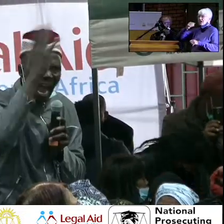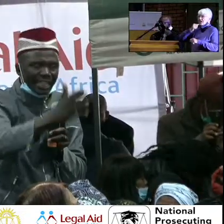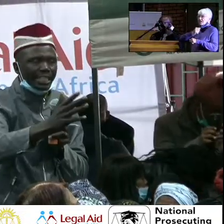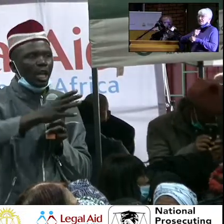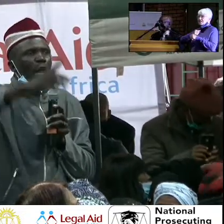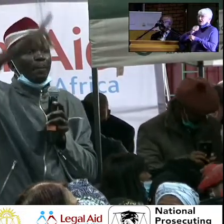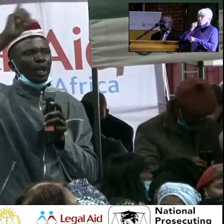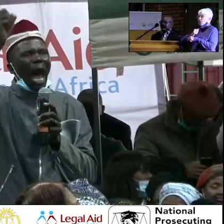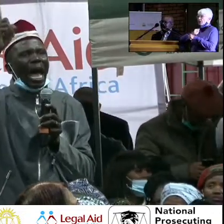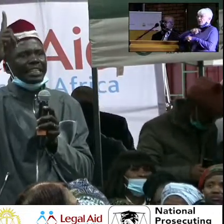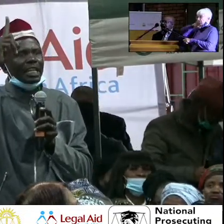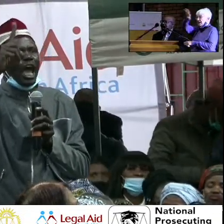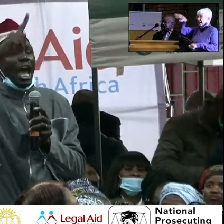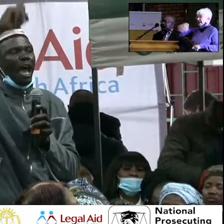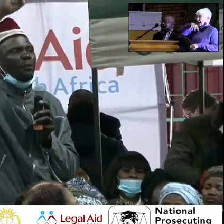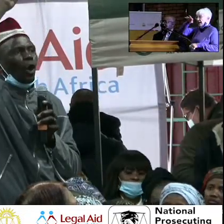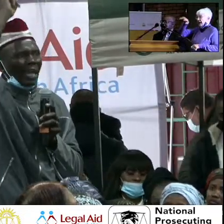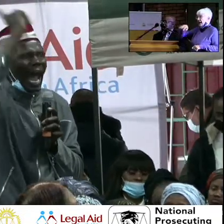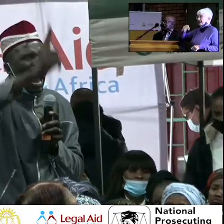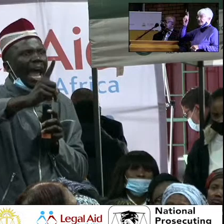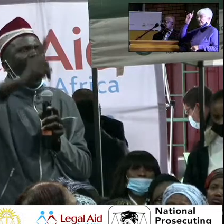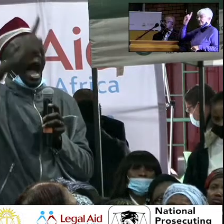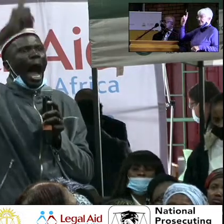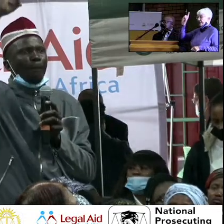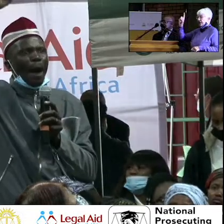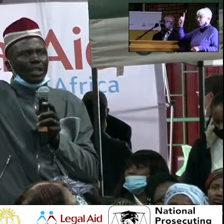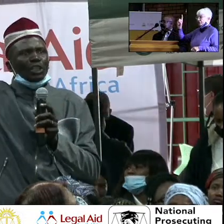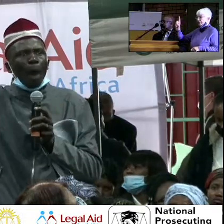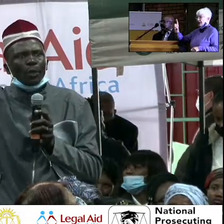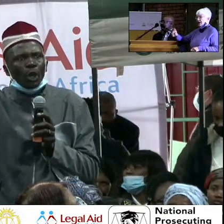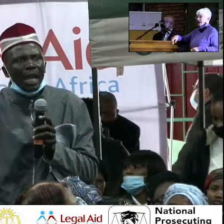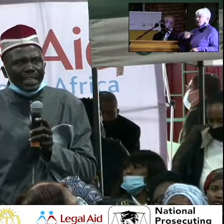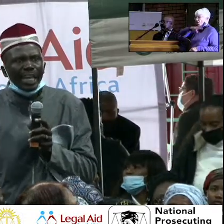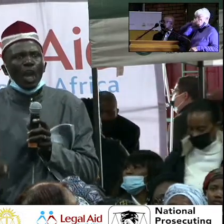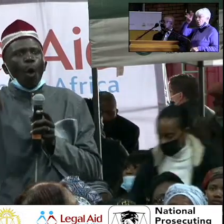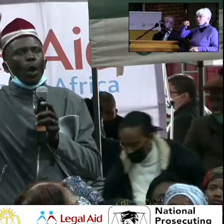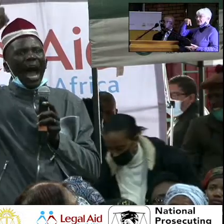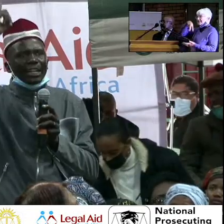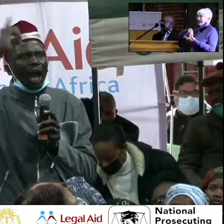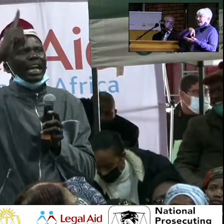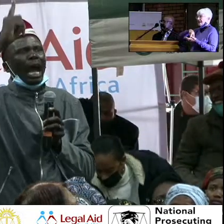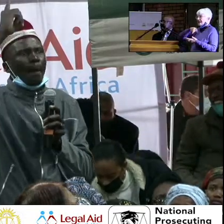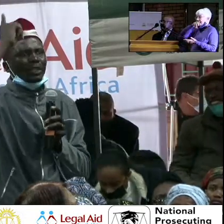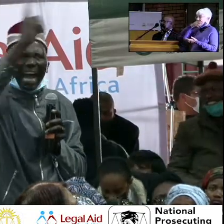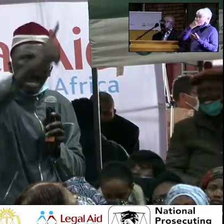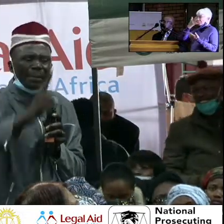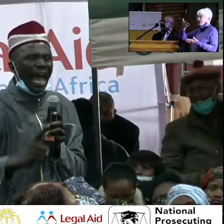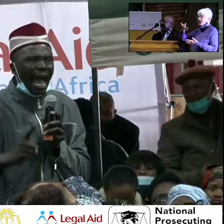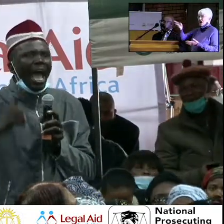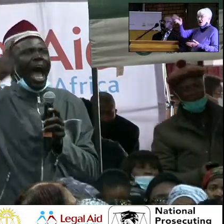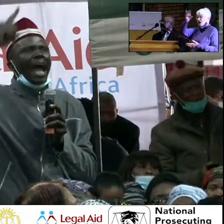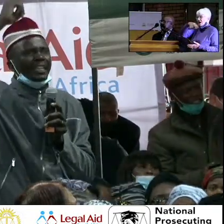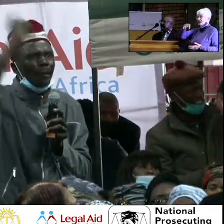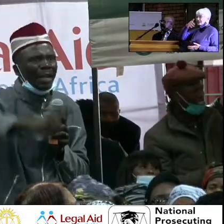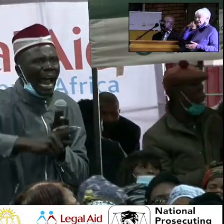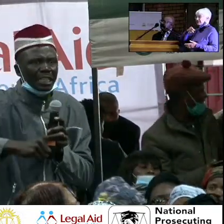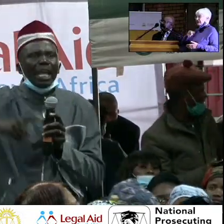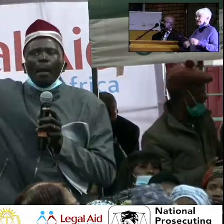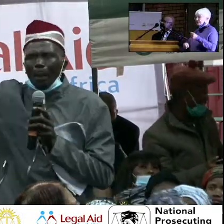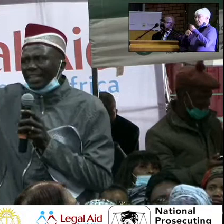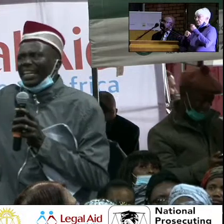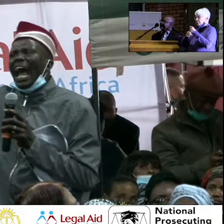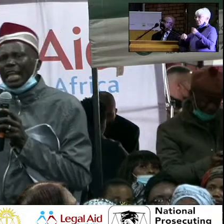Please, guys, because if you care about this community, we are talking about crime here and